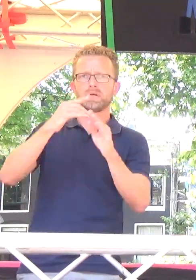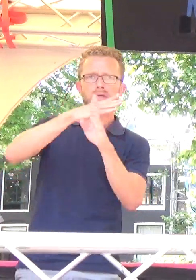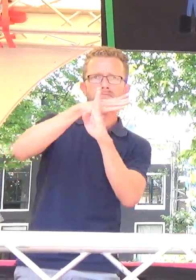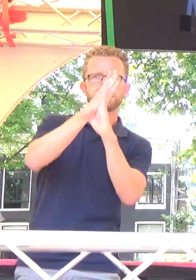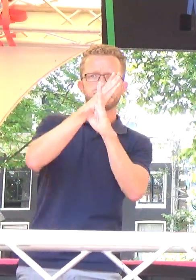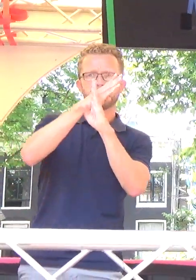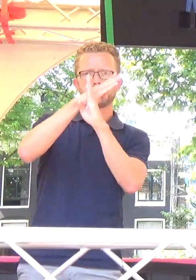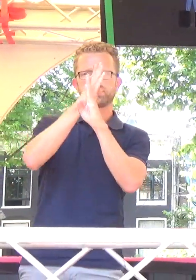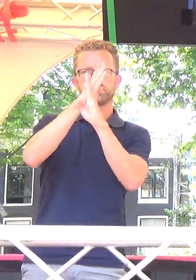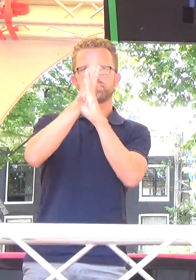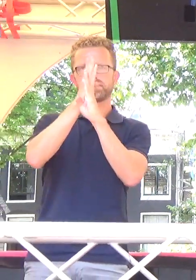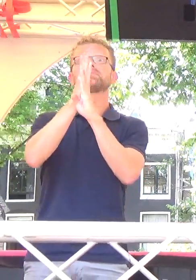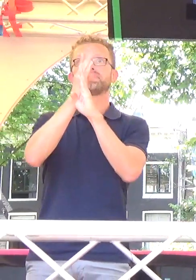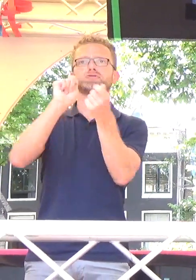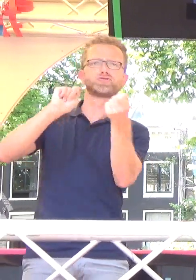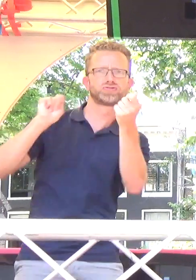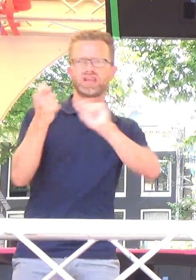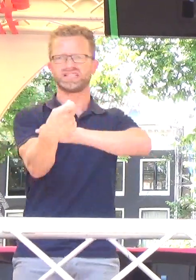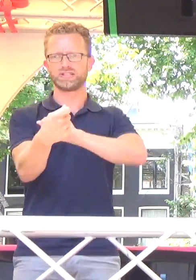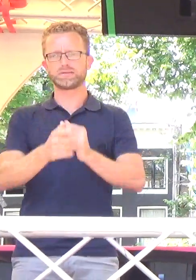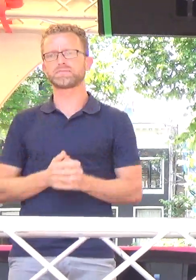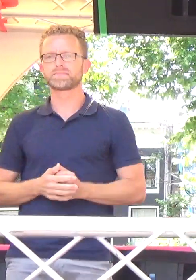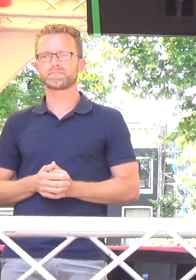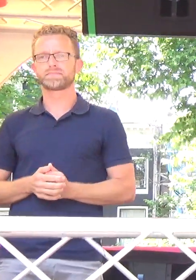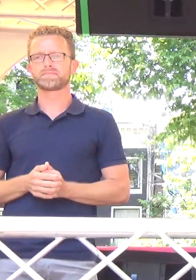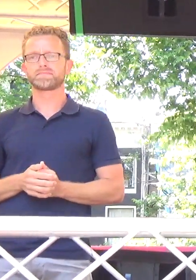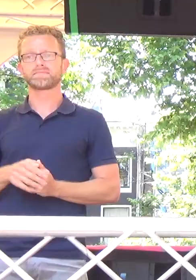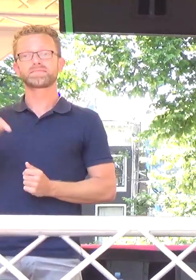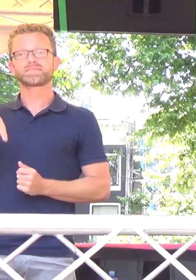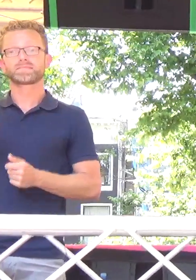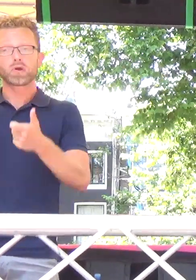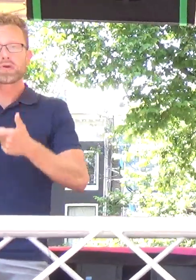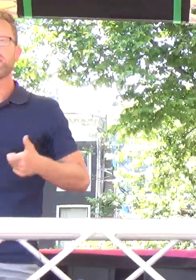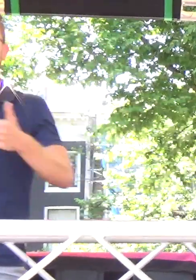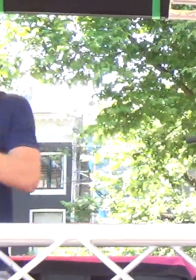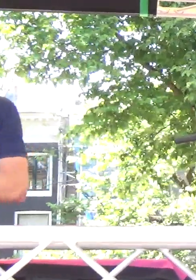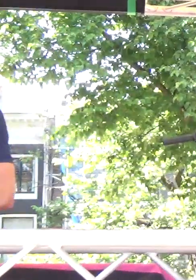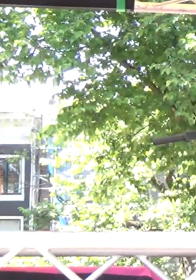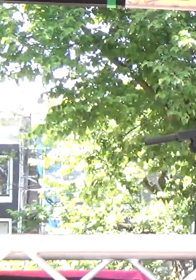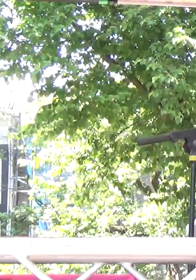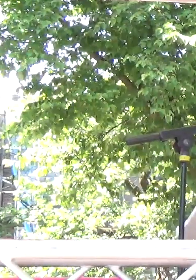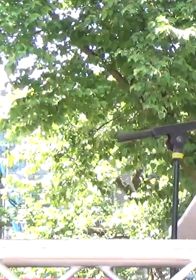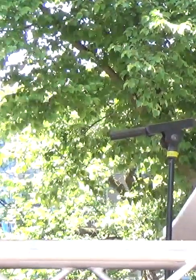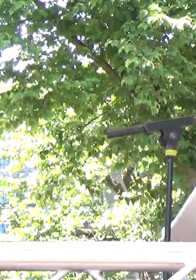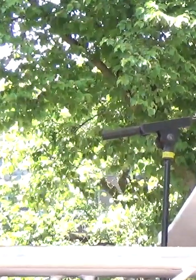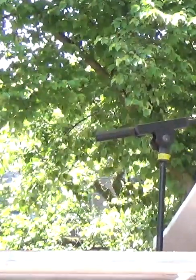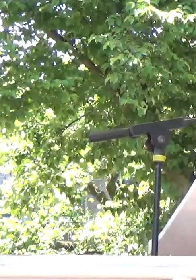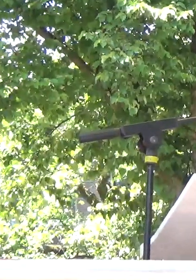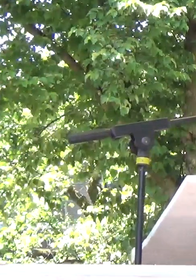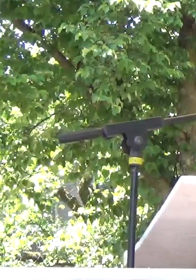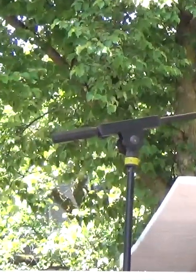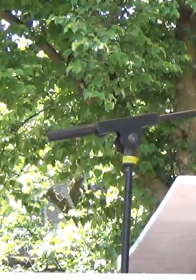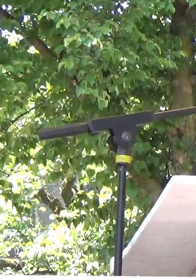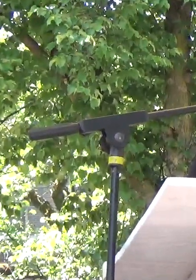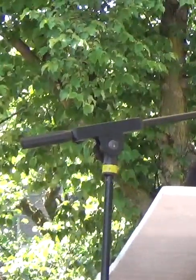the International AIDS Conference 2018, must be more than just a conference. Because in the